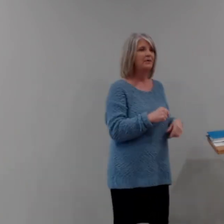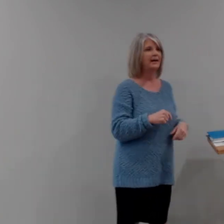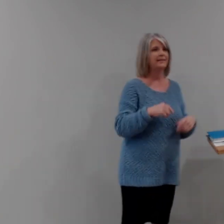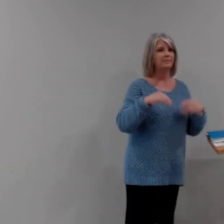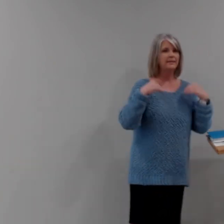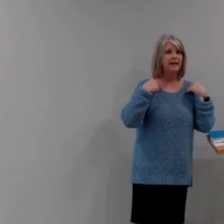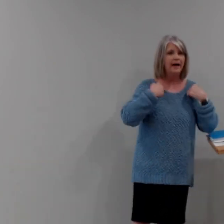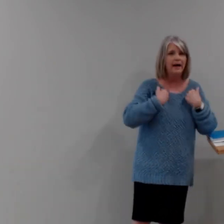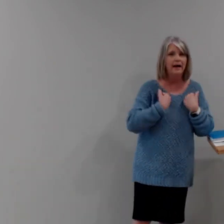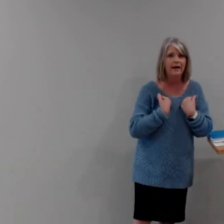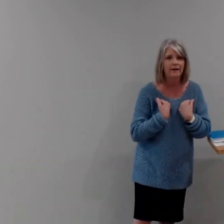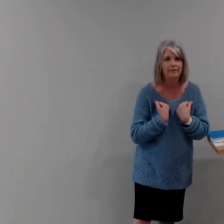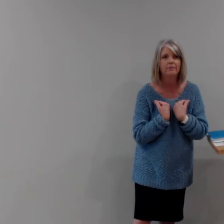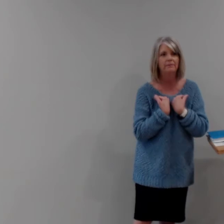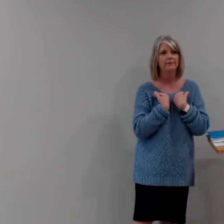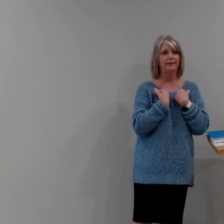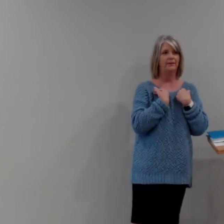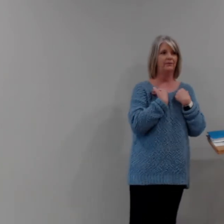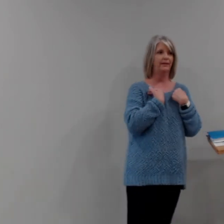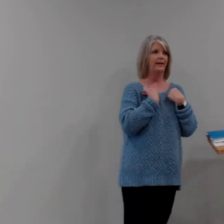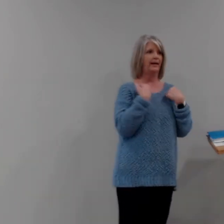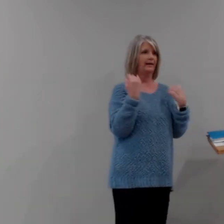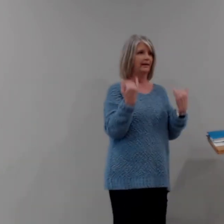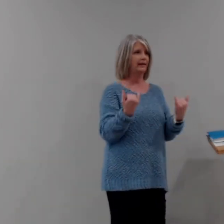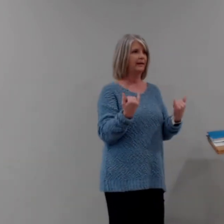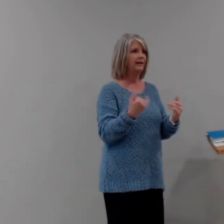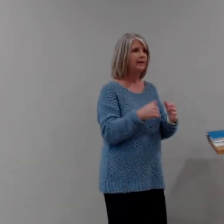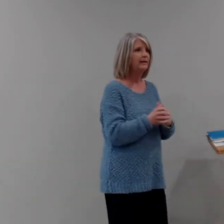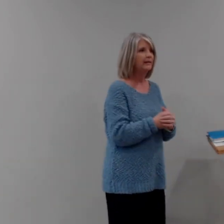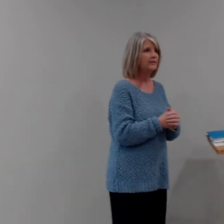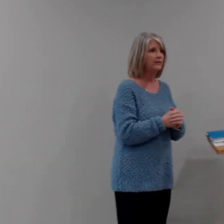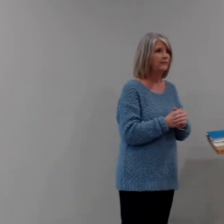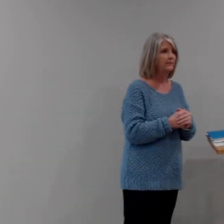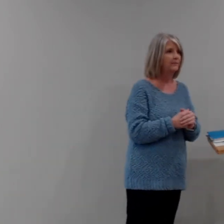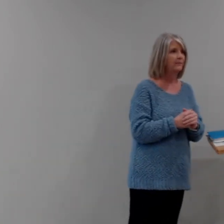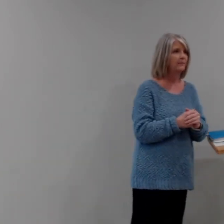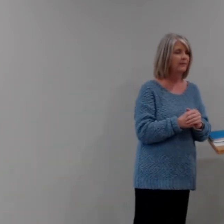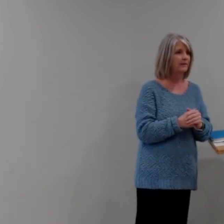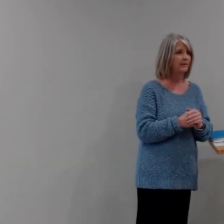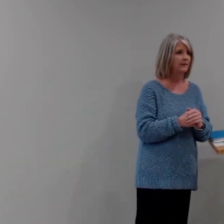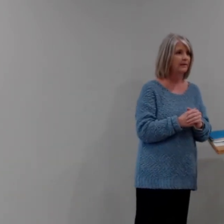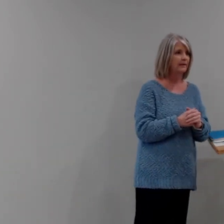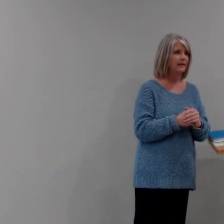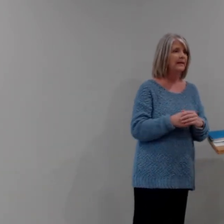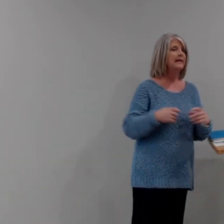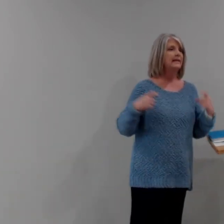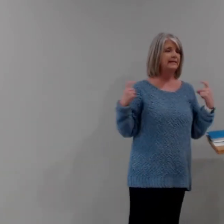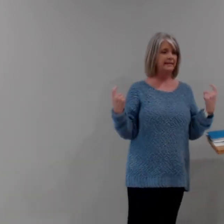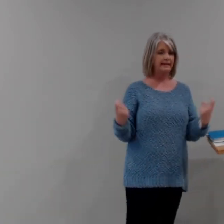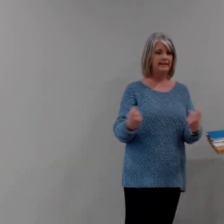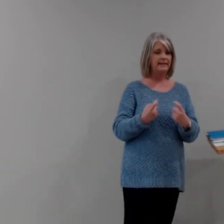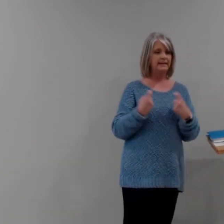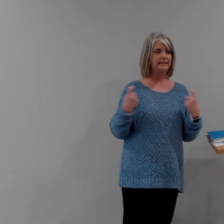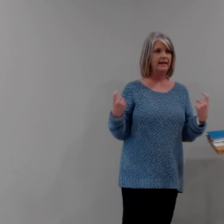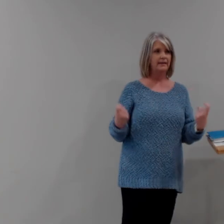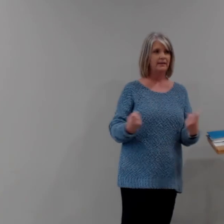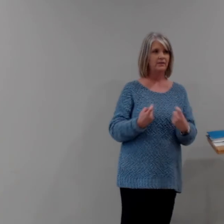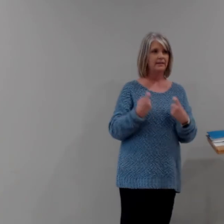some tired people in here today. Yes, sir. Is sin similar to? Sin is down here. This is